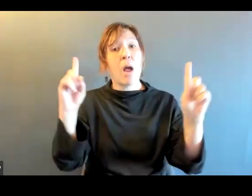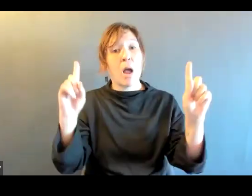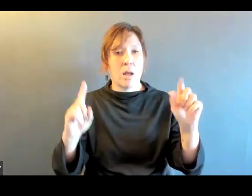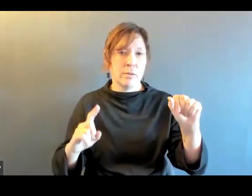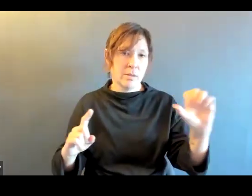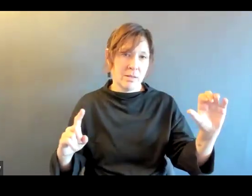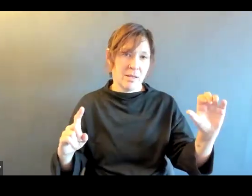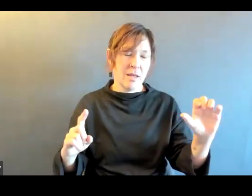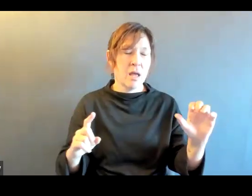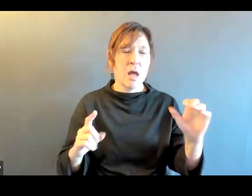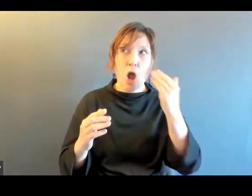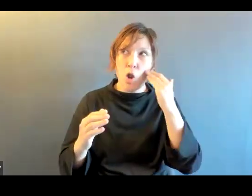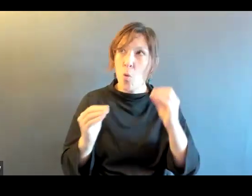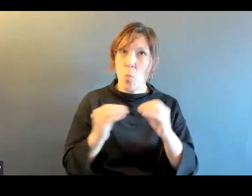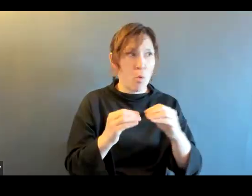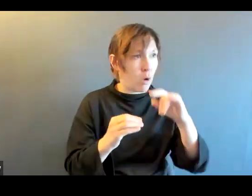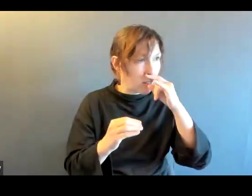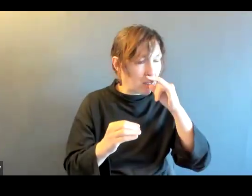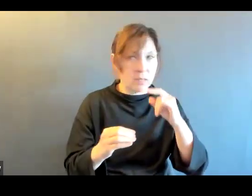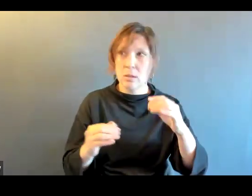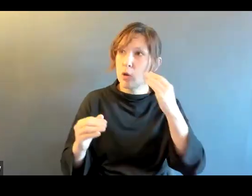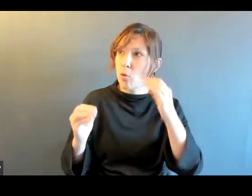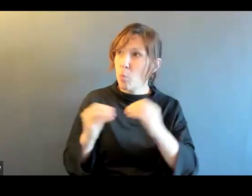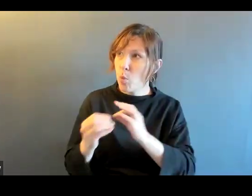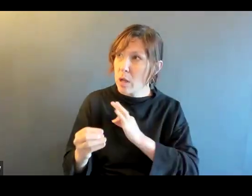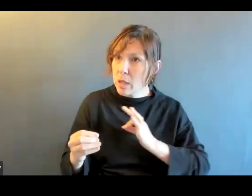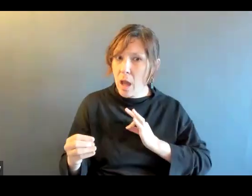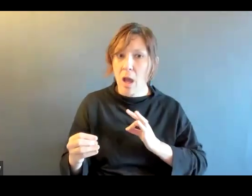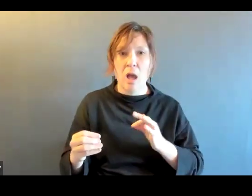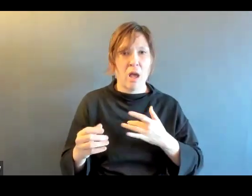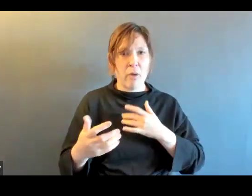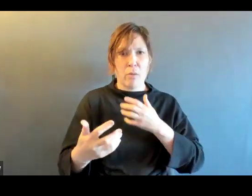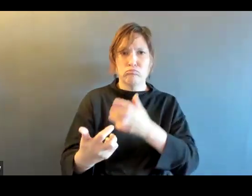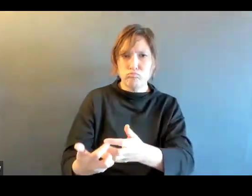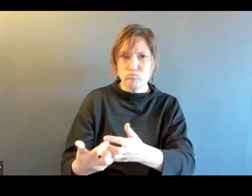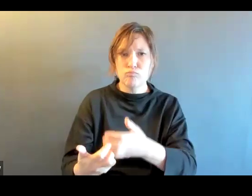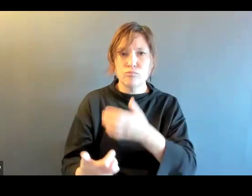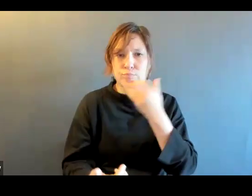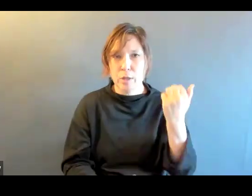I know more names, I know more people. I get to fit in where I don't.